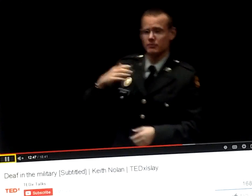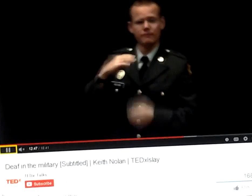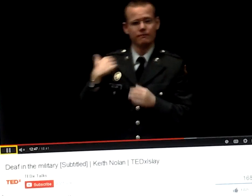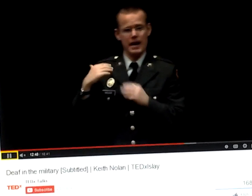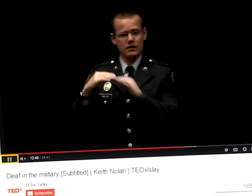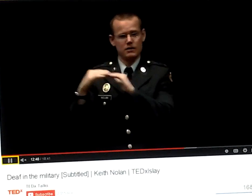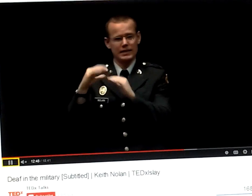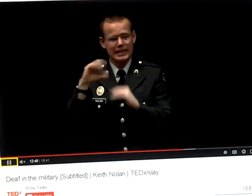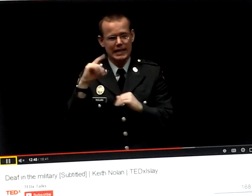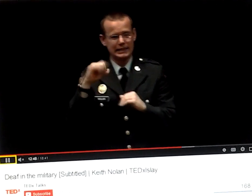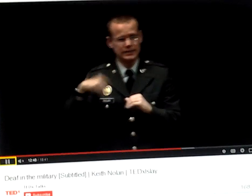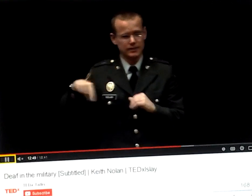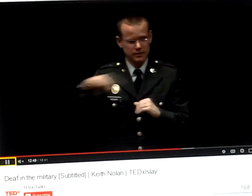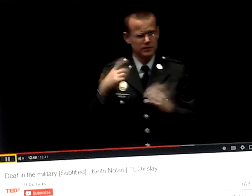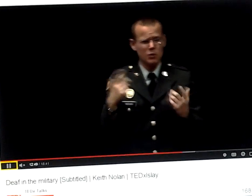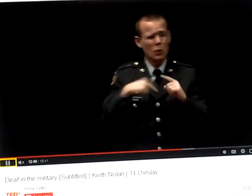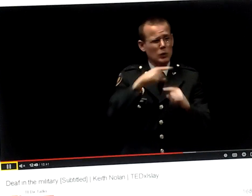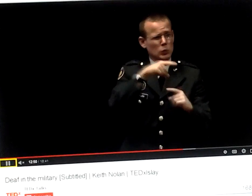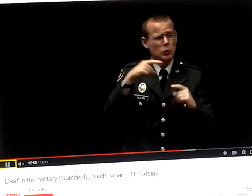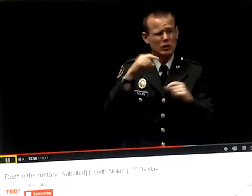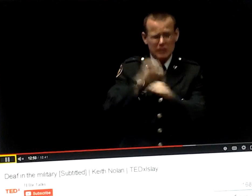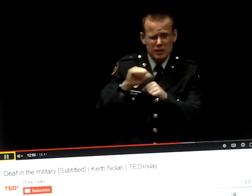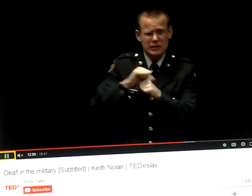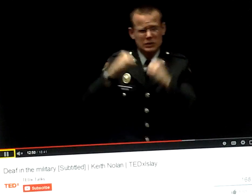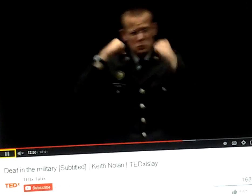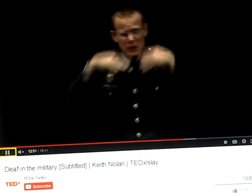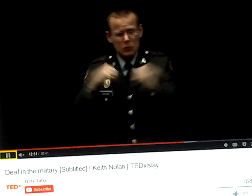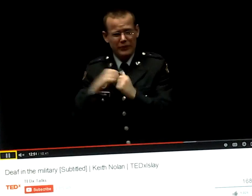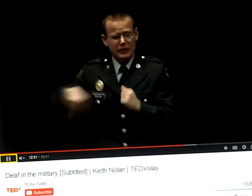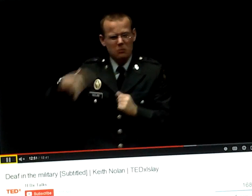So they supported me and I felt a connection.